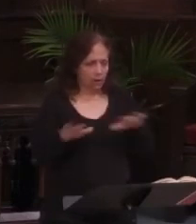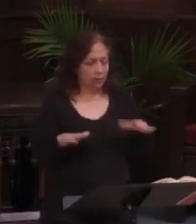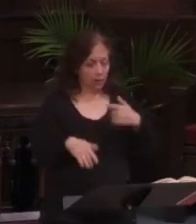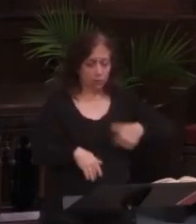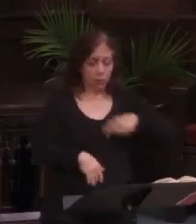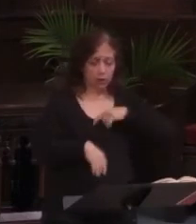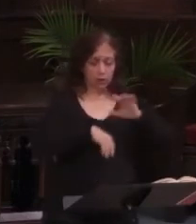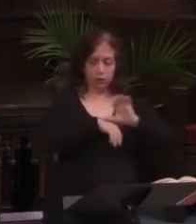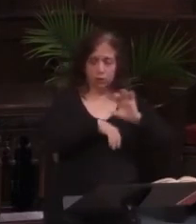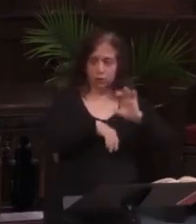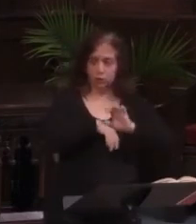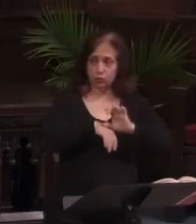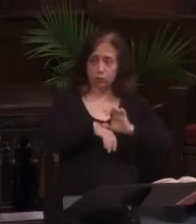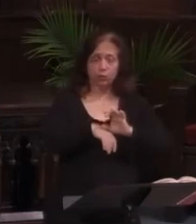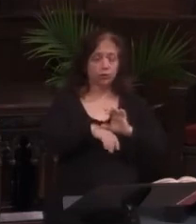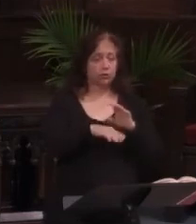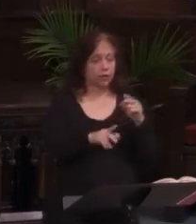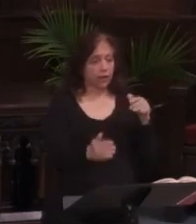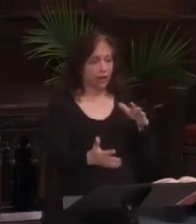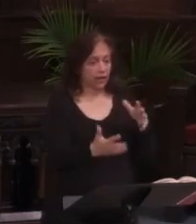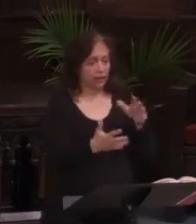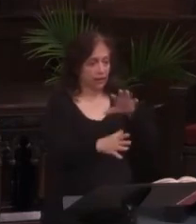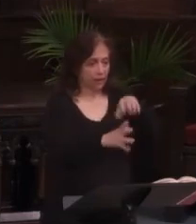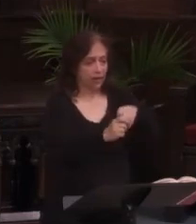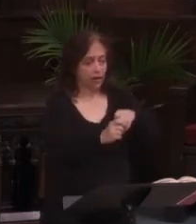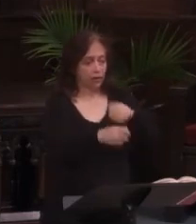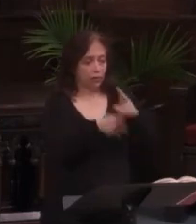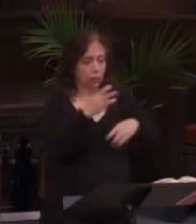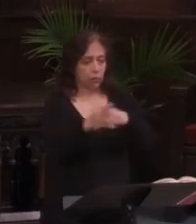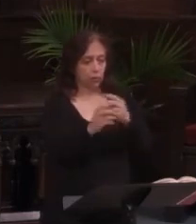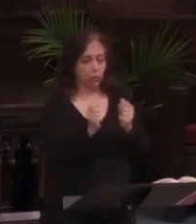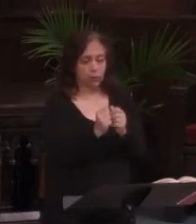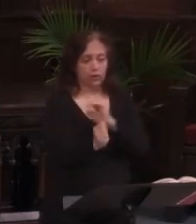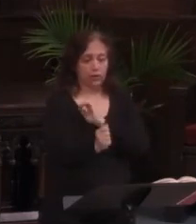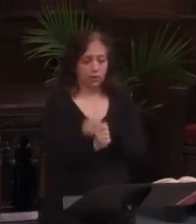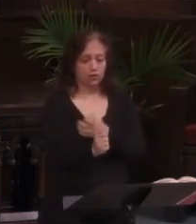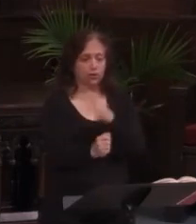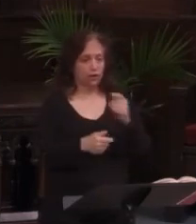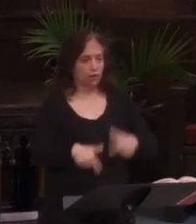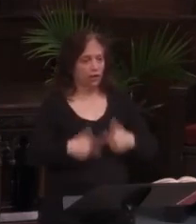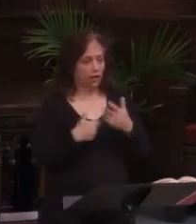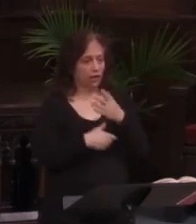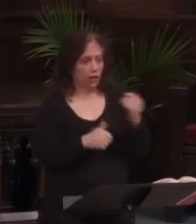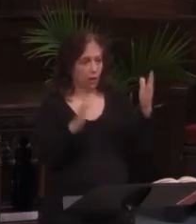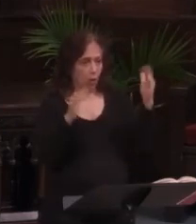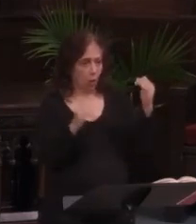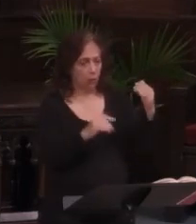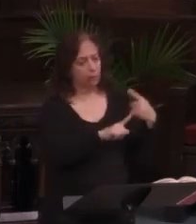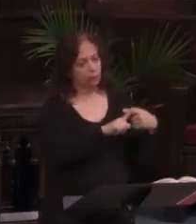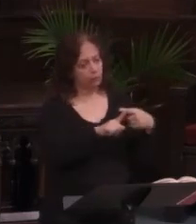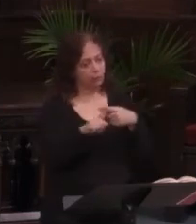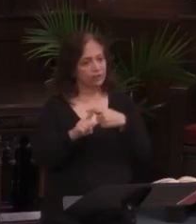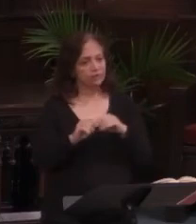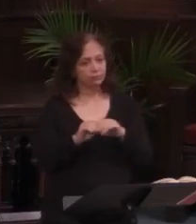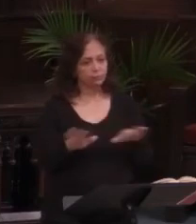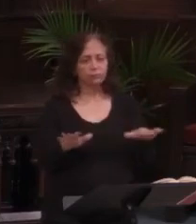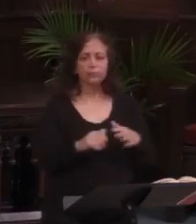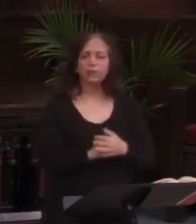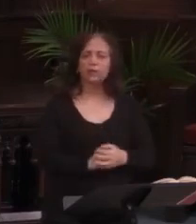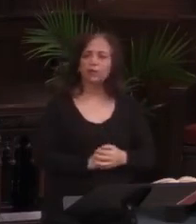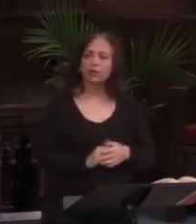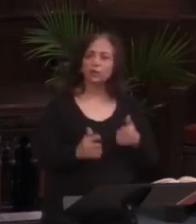continue to engage the world with energy, vitality, and hope. It is through